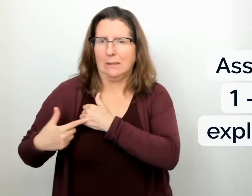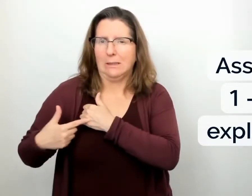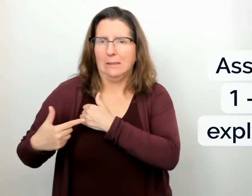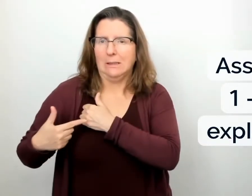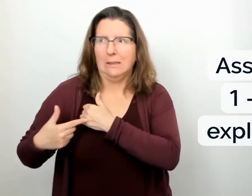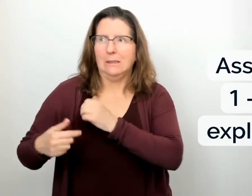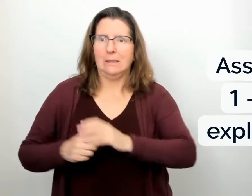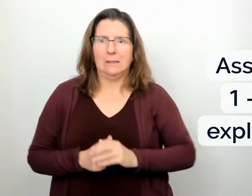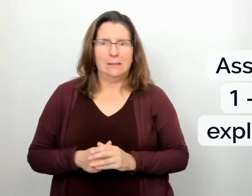positive attitude.